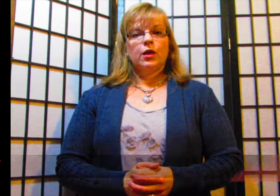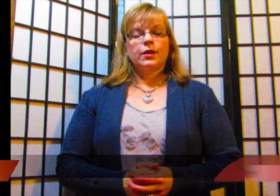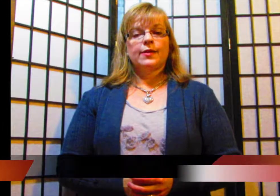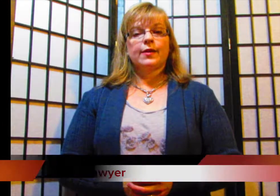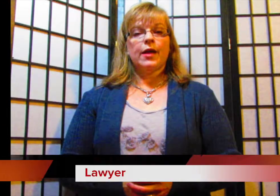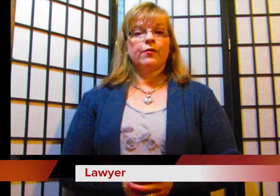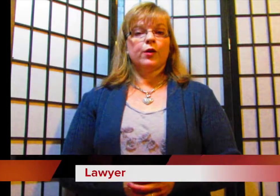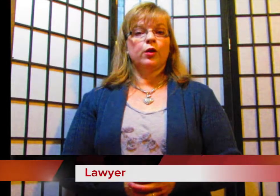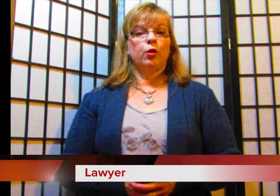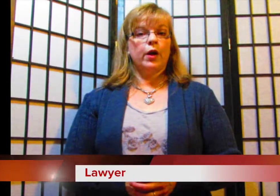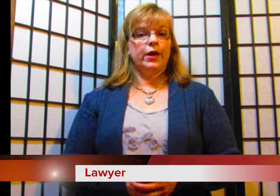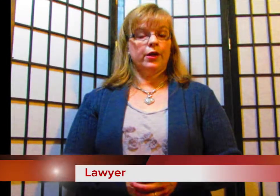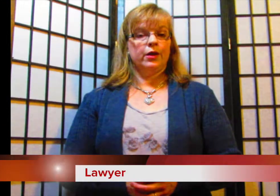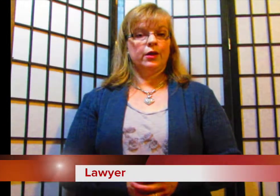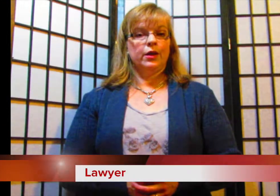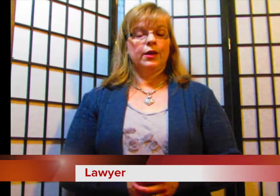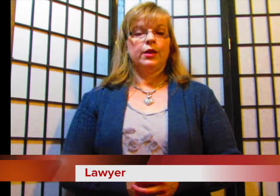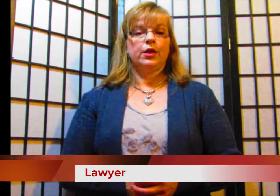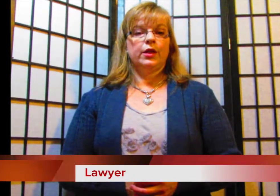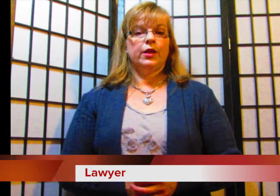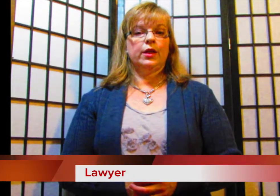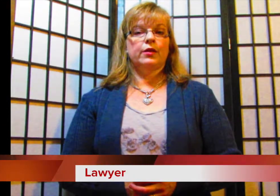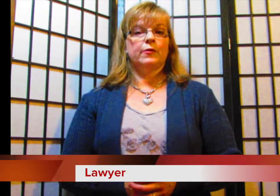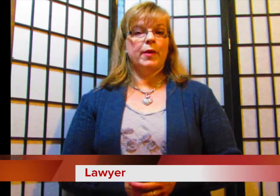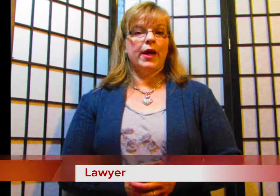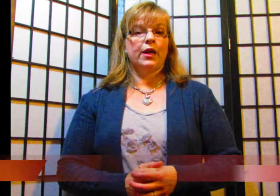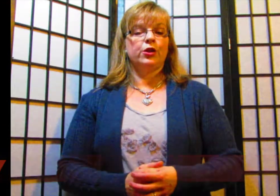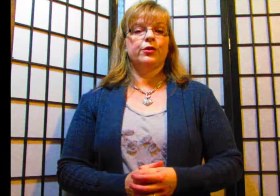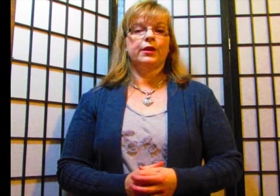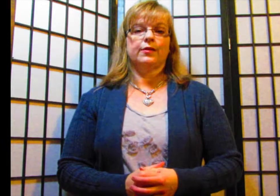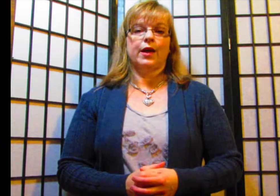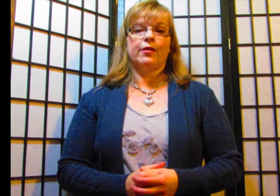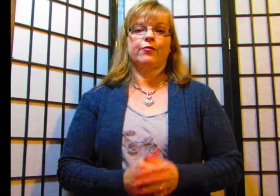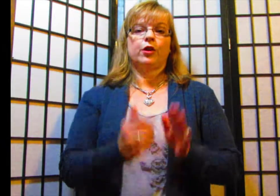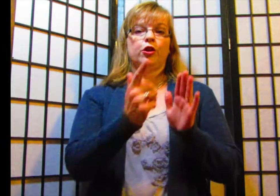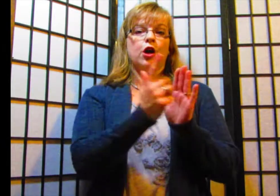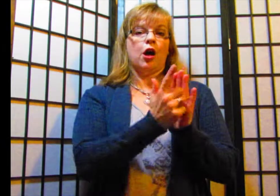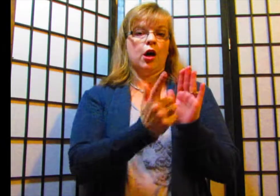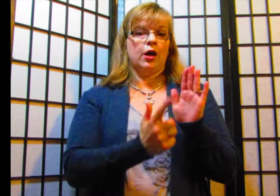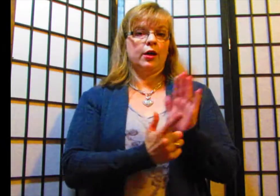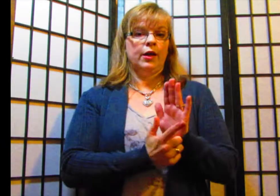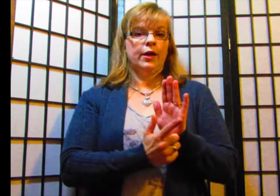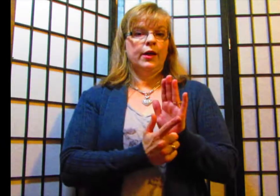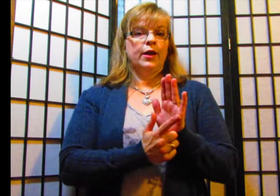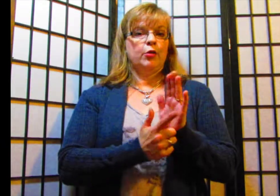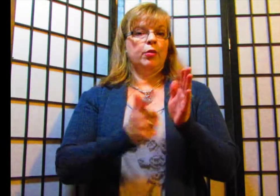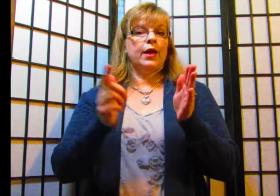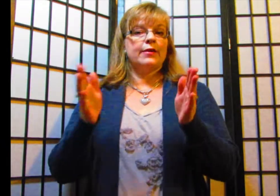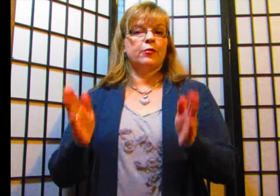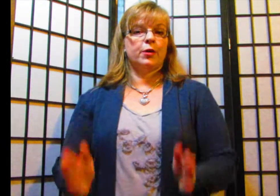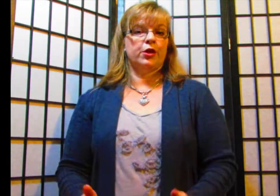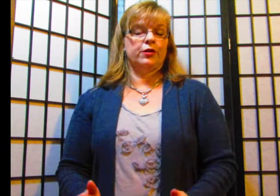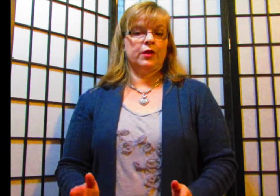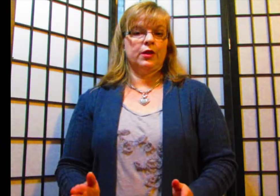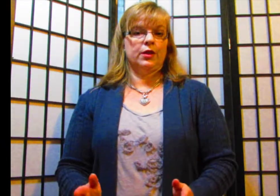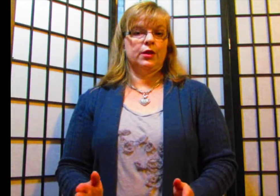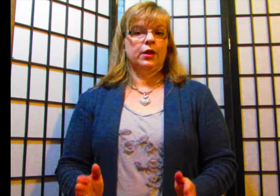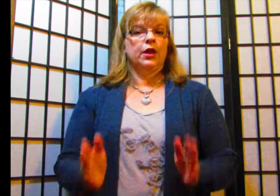The sign for lawyer is made using the sign for law plus person.